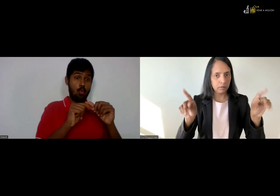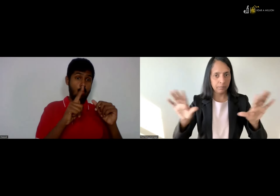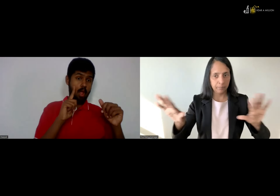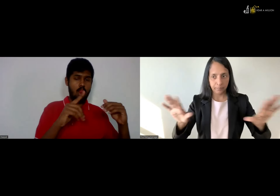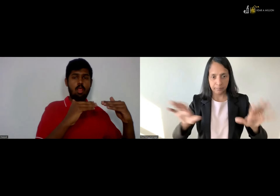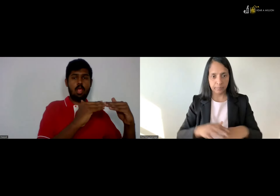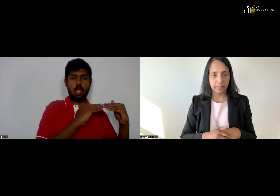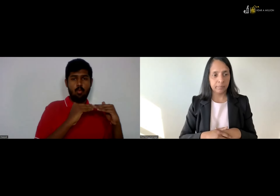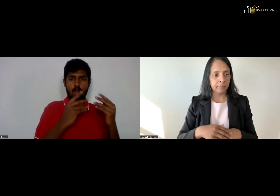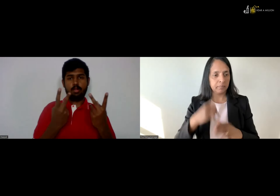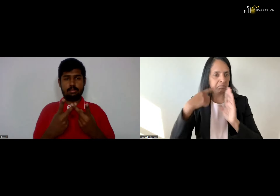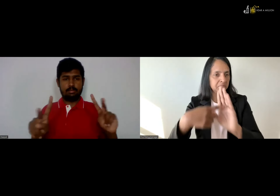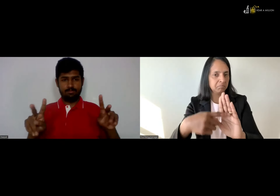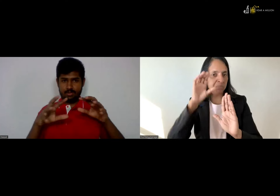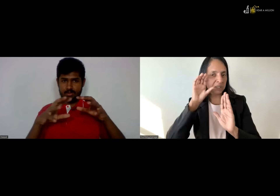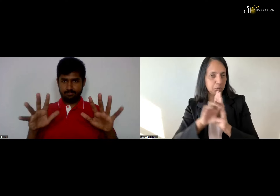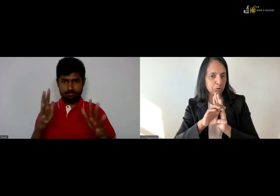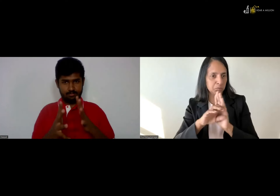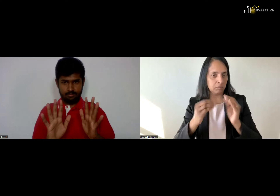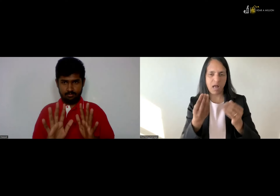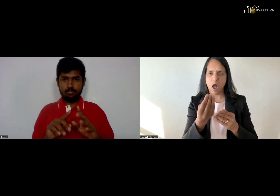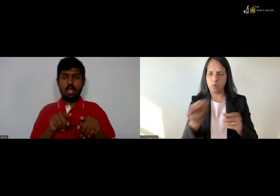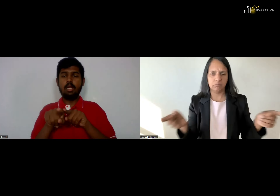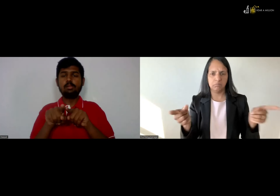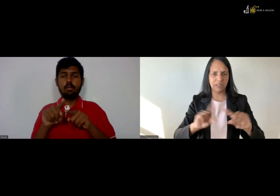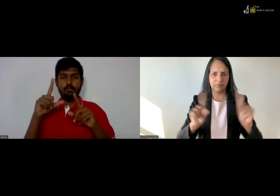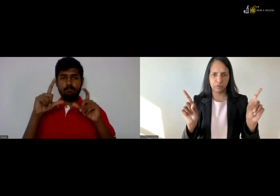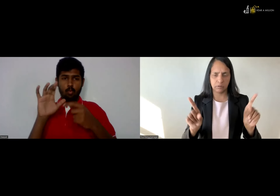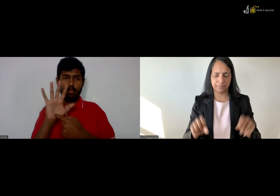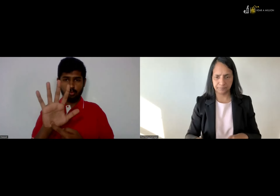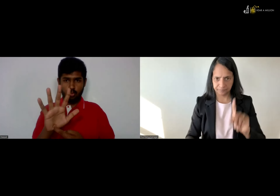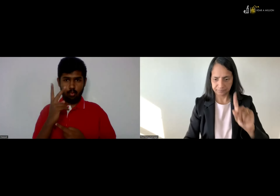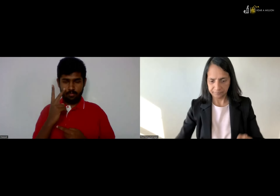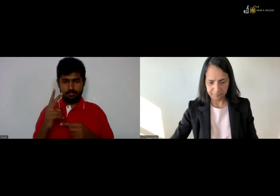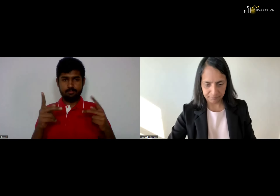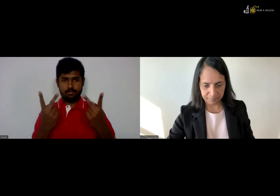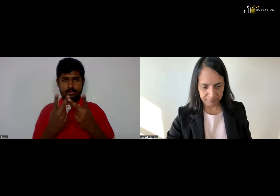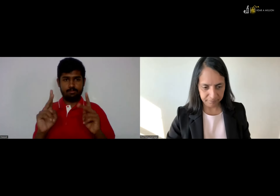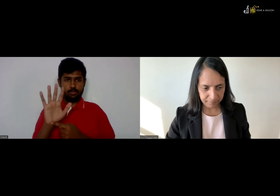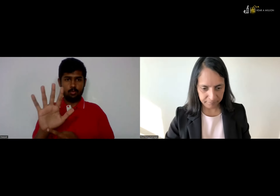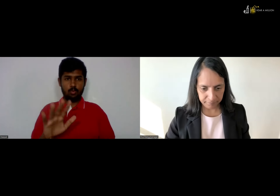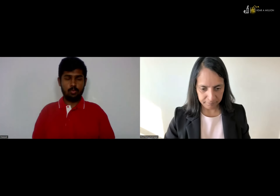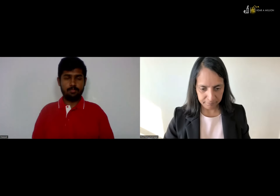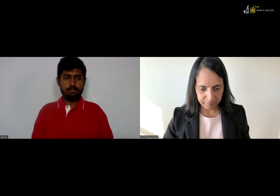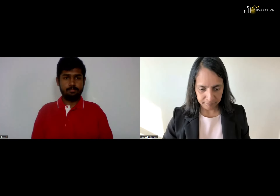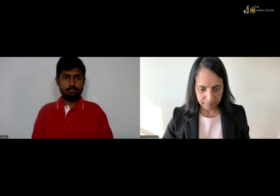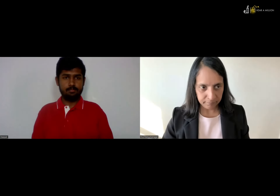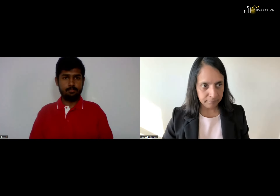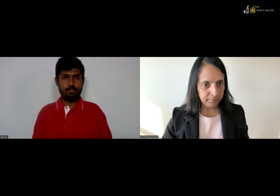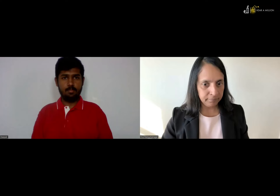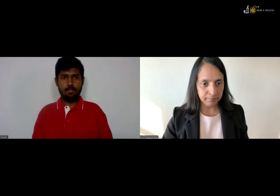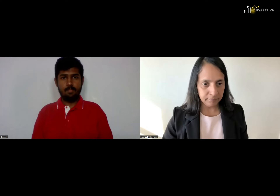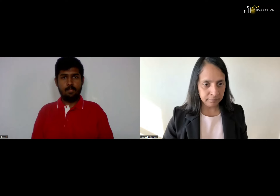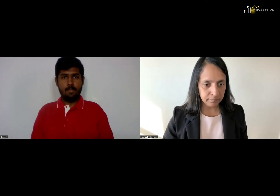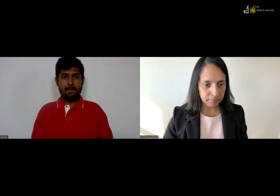Equity and equal both have the different meaning. So we will show you through the picture.